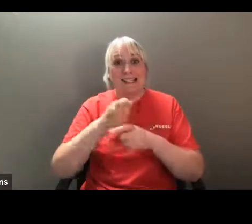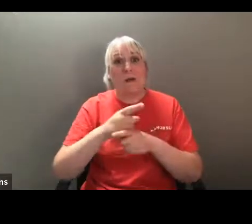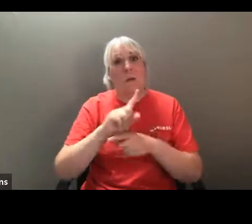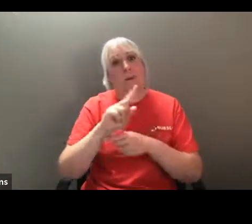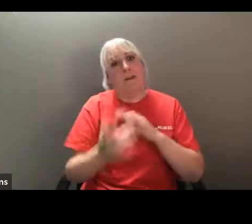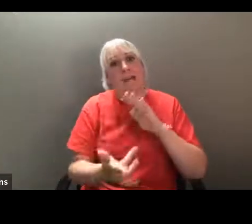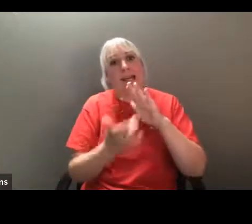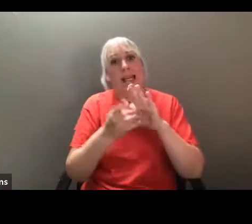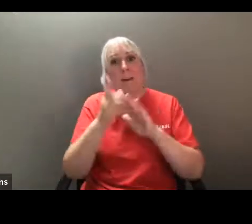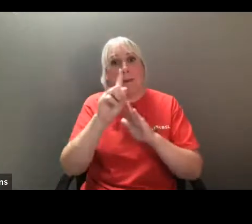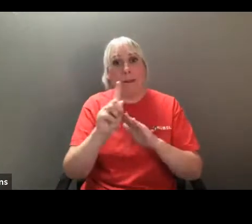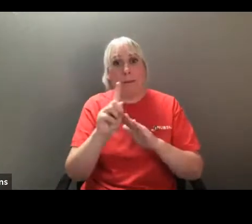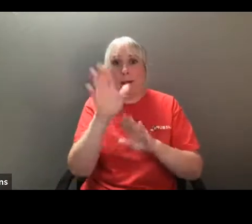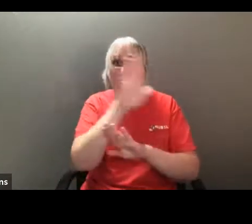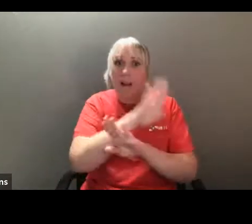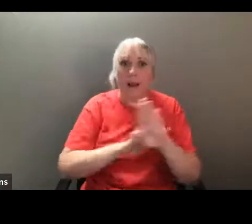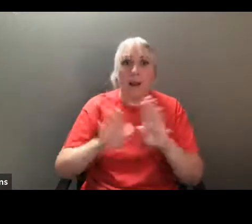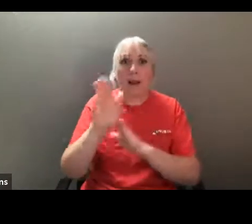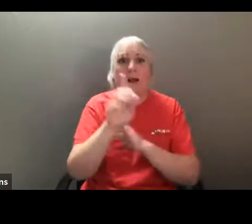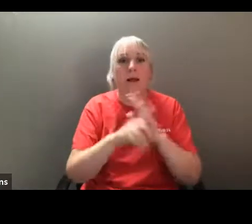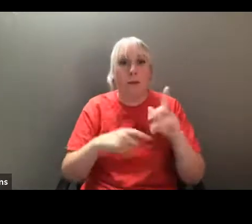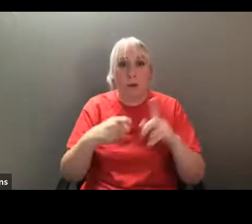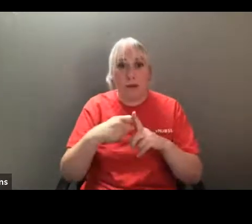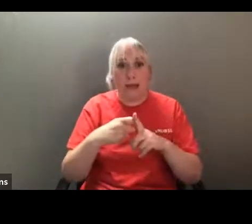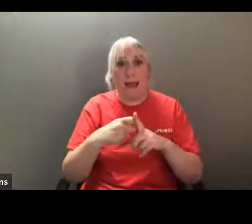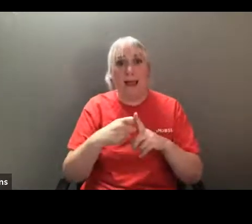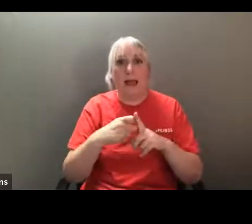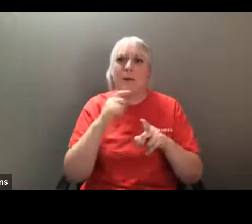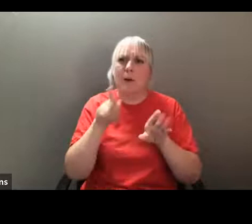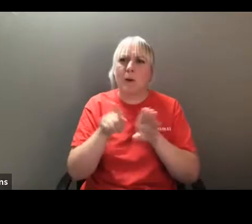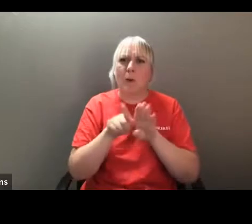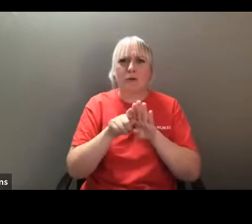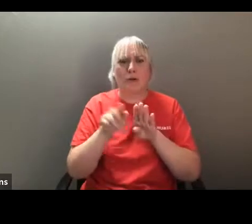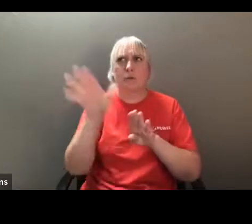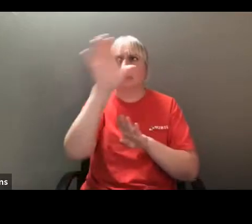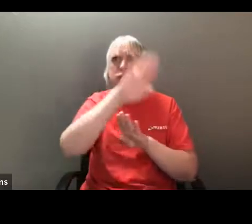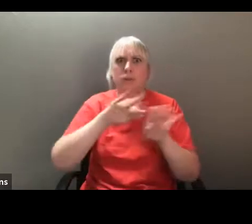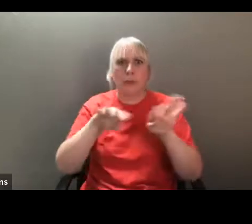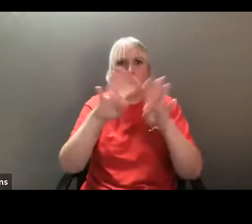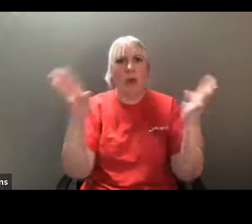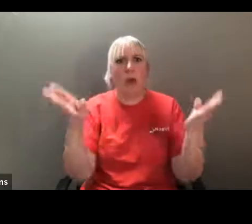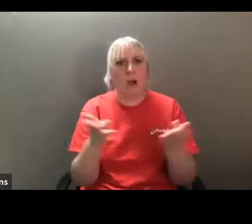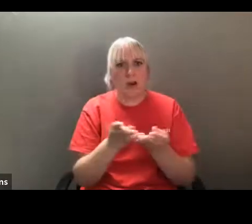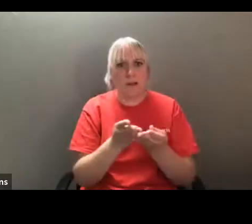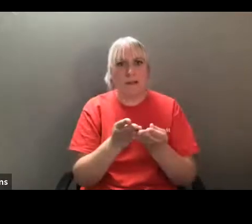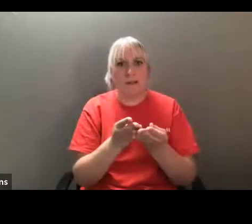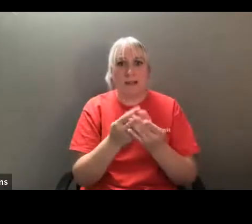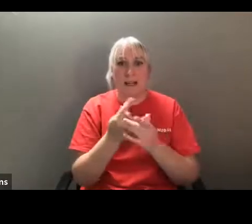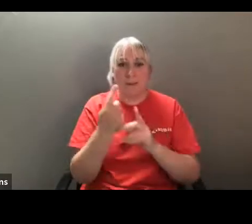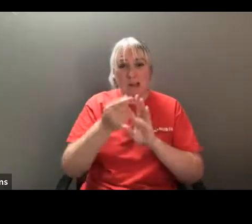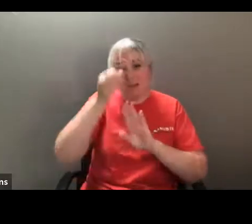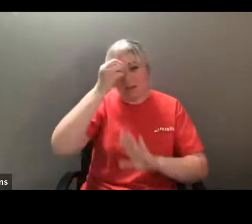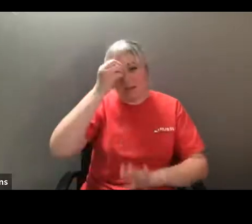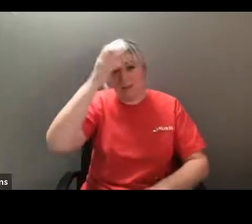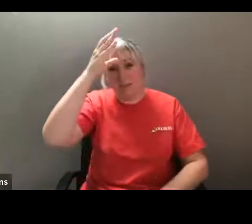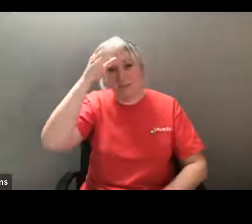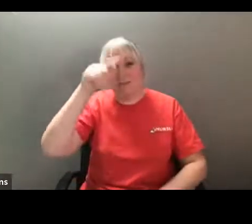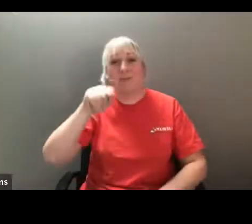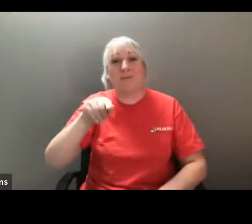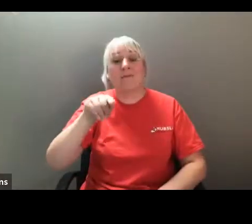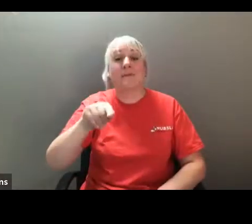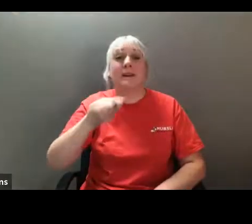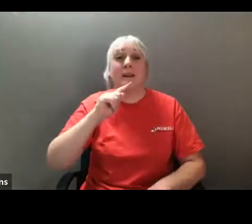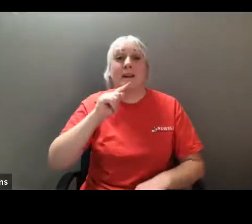not just in the UK, but he has been central to UBI trials across the world. As the co-founder of the Basic Income Earth